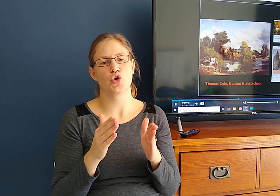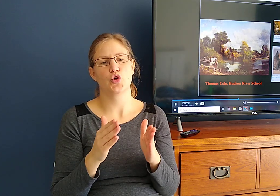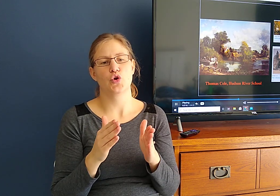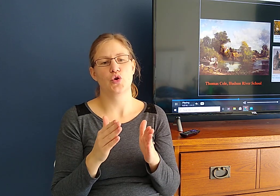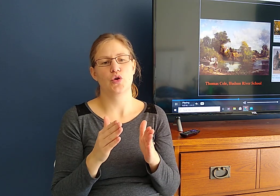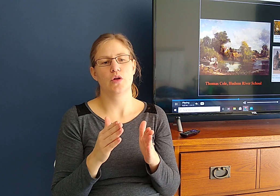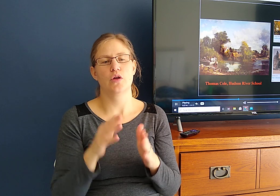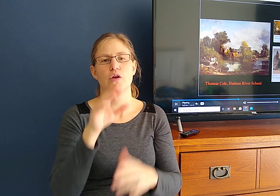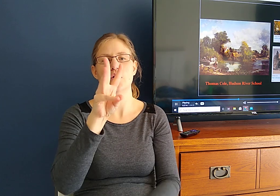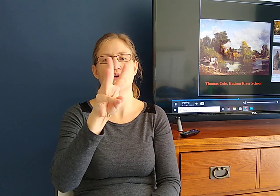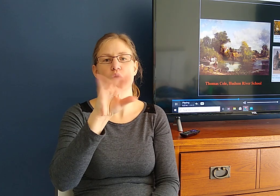William Turner.